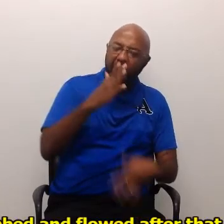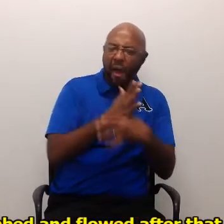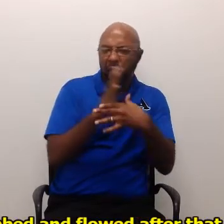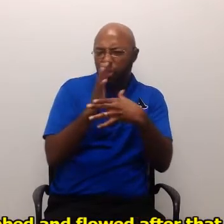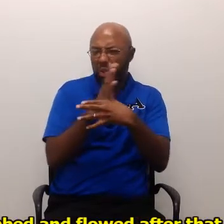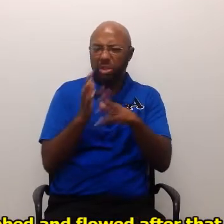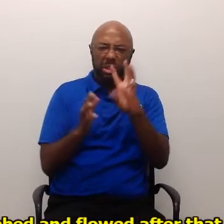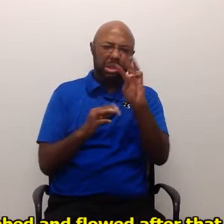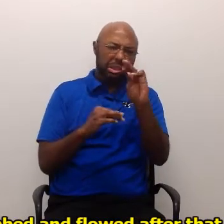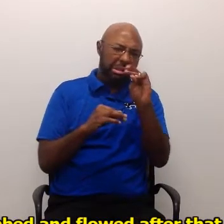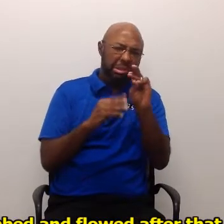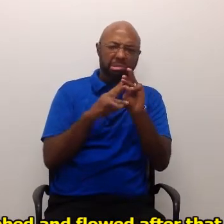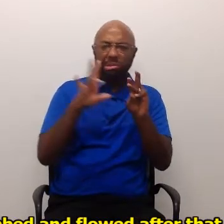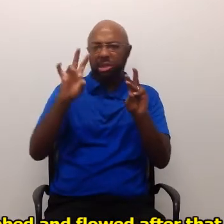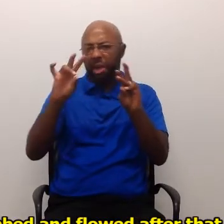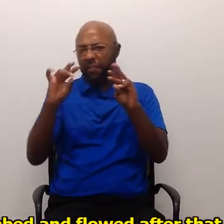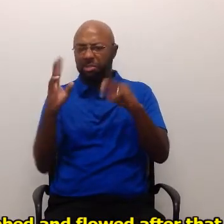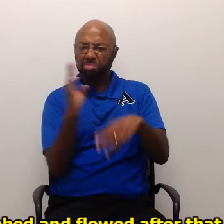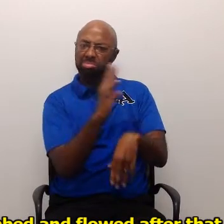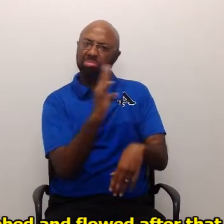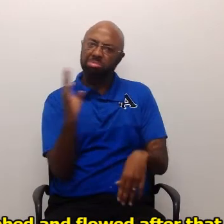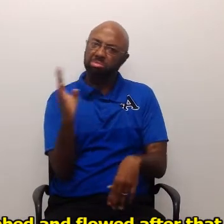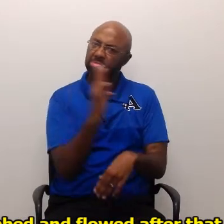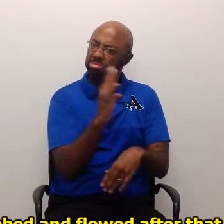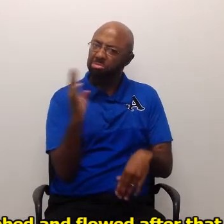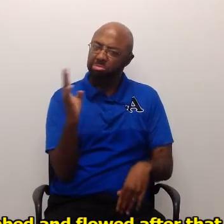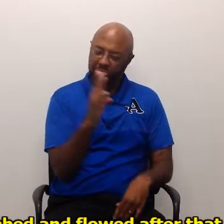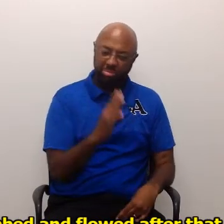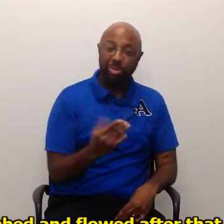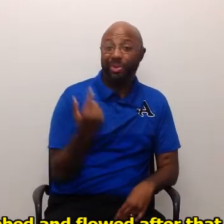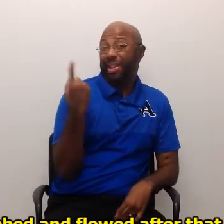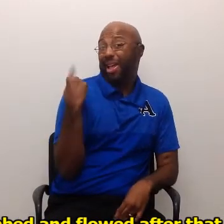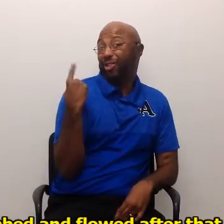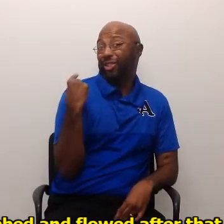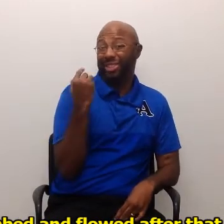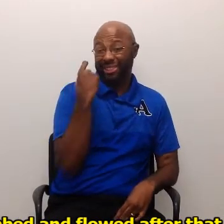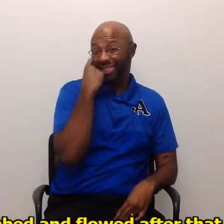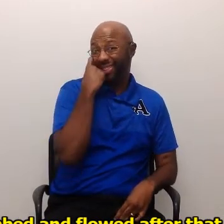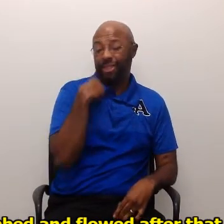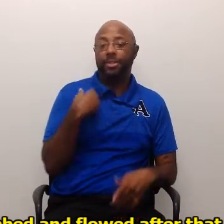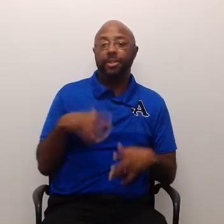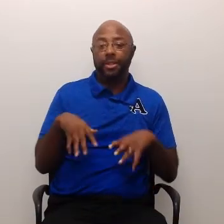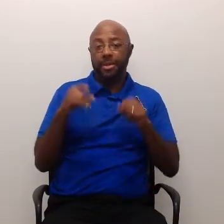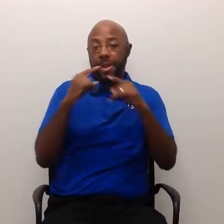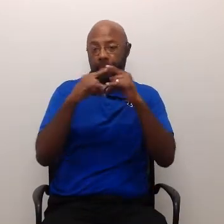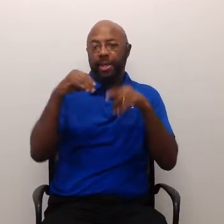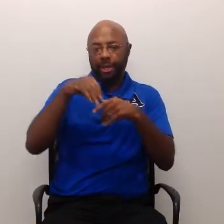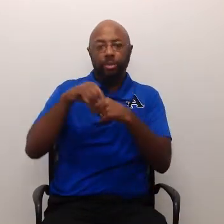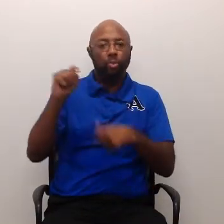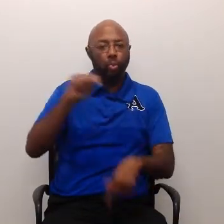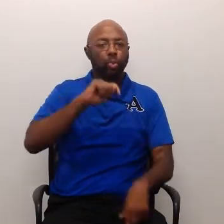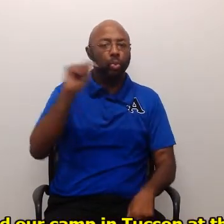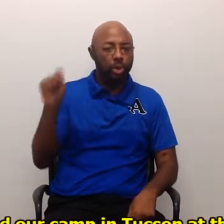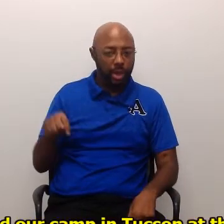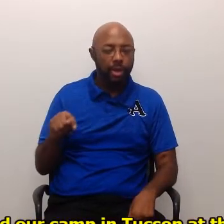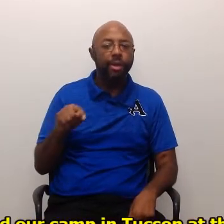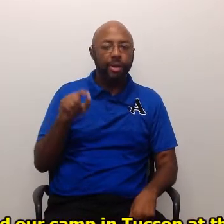And our numbers ebbed and flowed after that. We had between 60 and 70 campers. Last year,